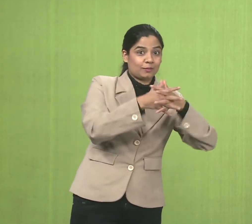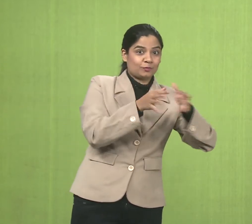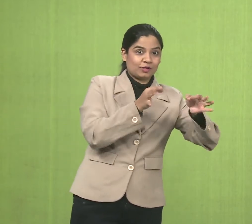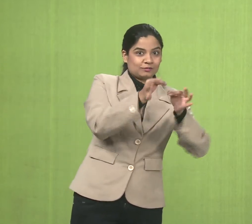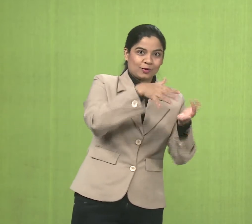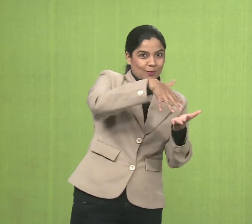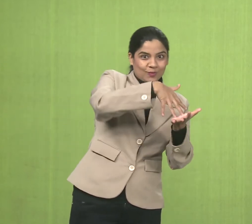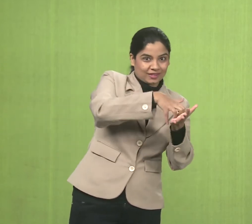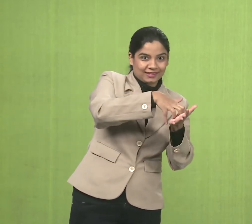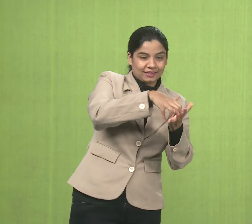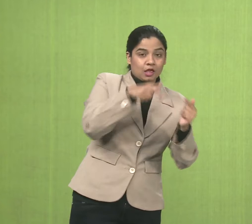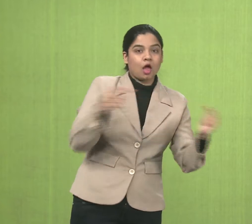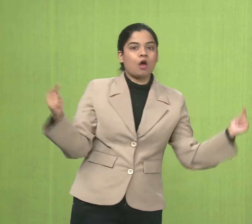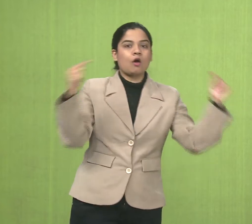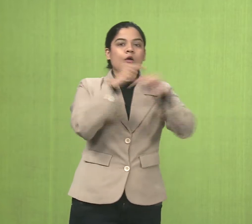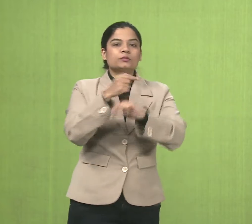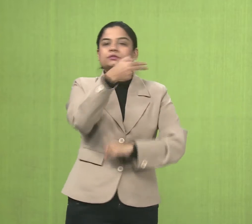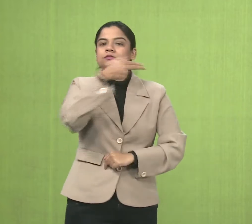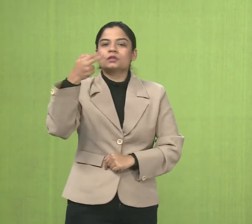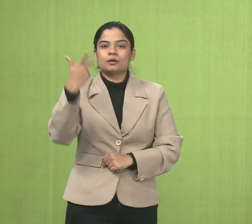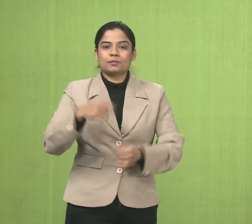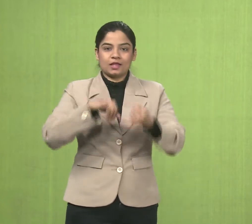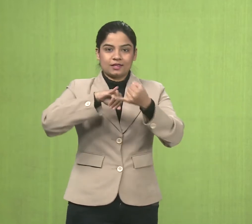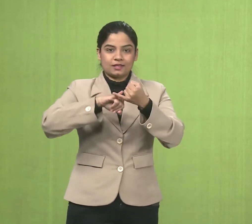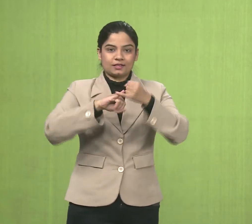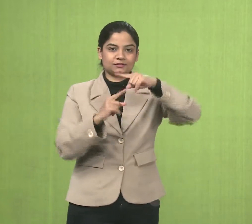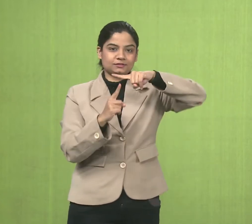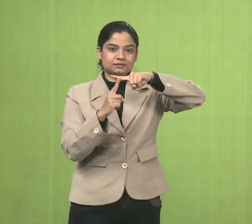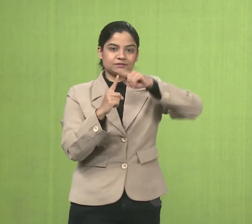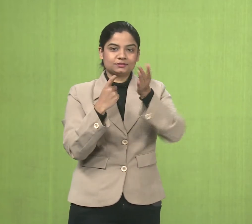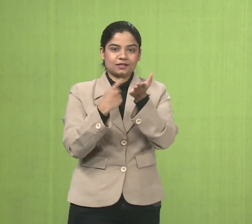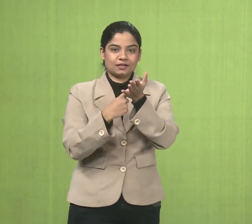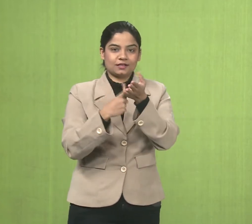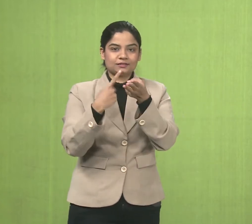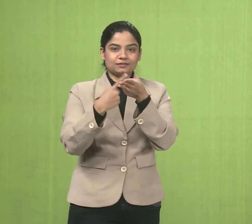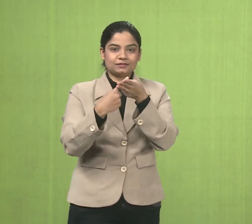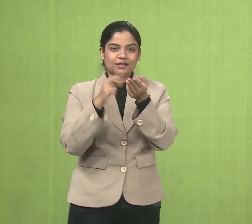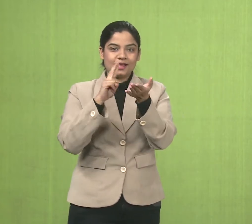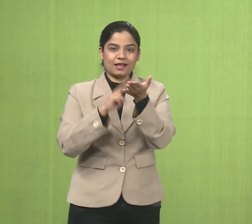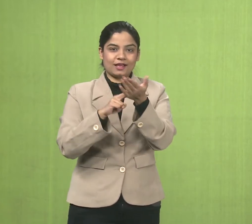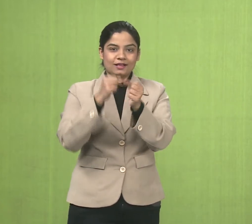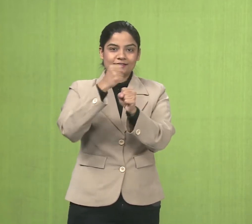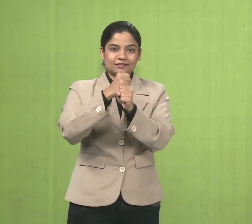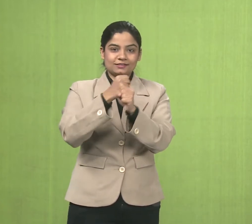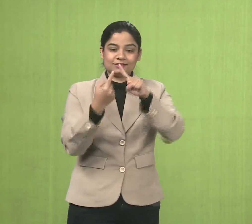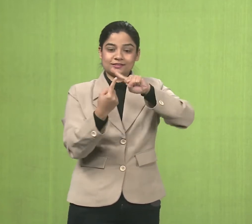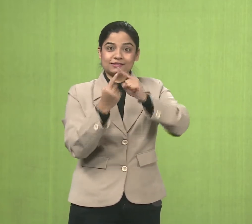We have discussed about weakness. The opposite of weakness is strengths. That's the spelling of the word